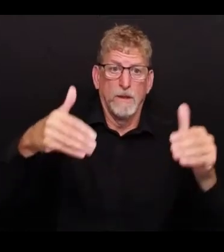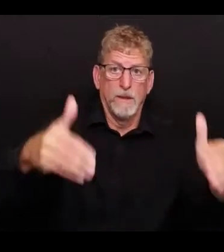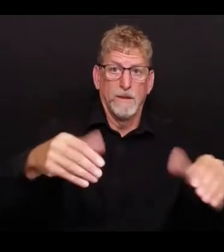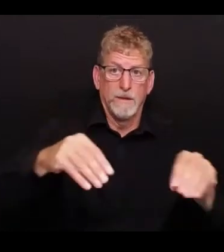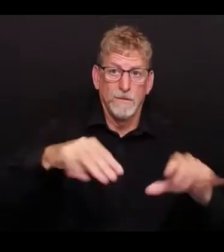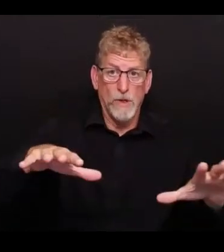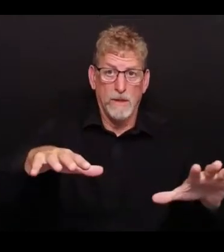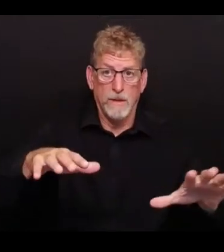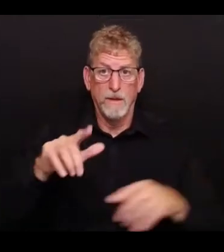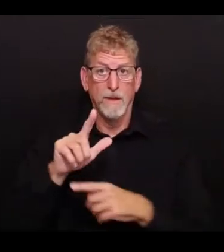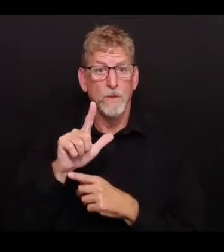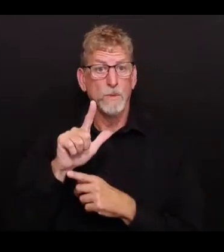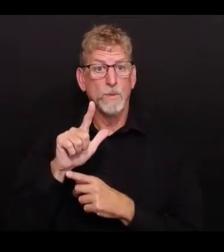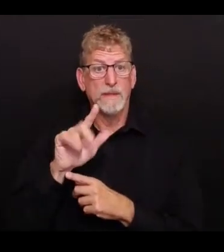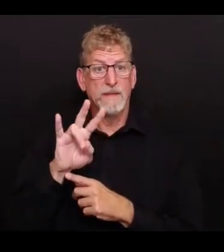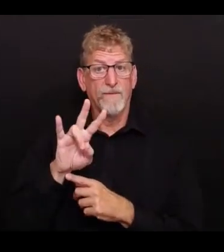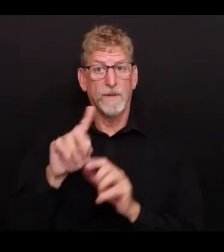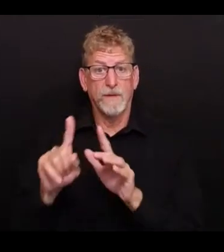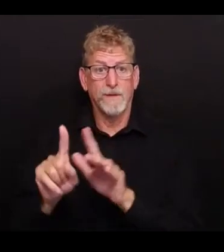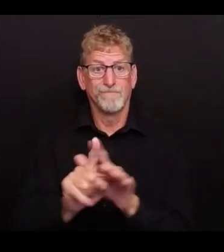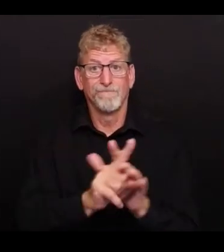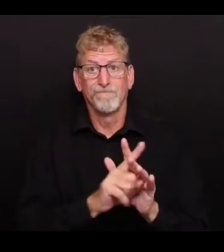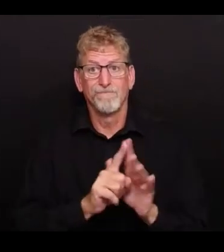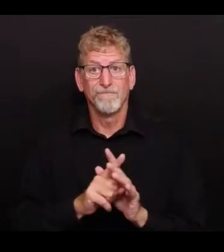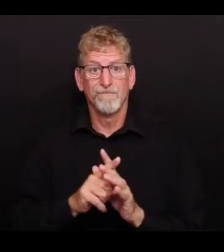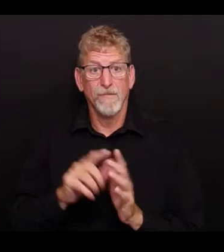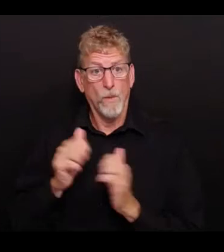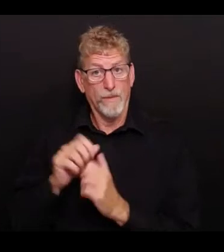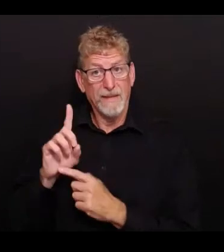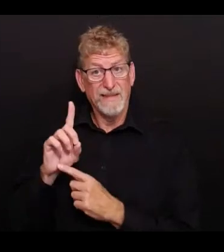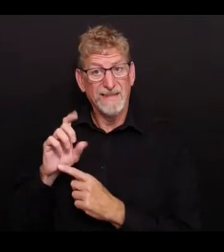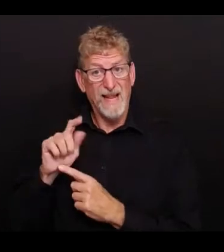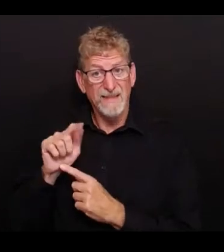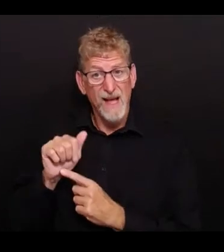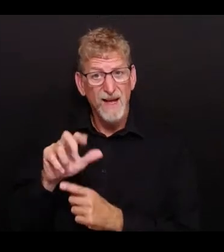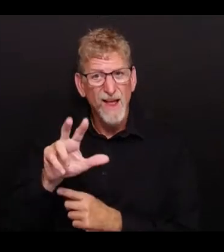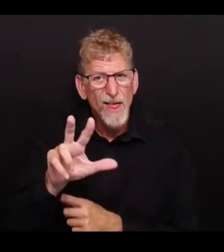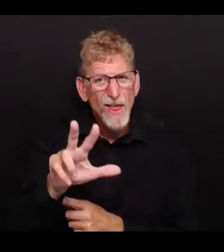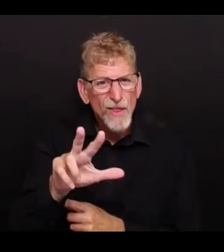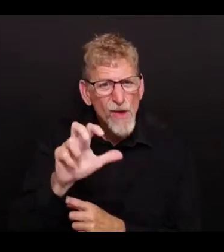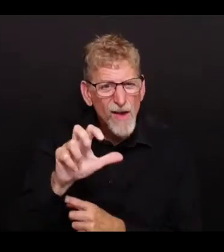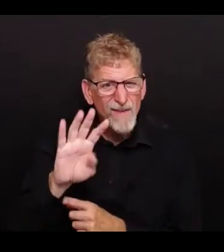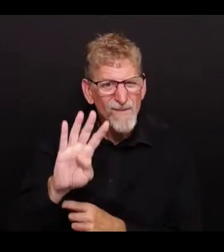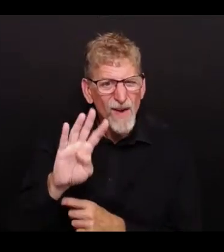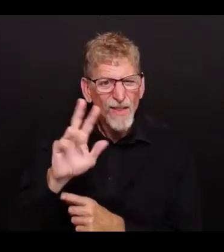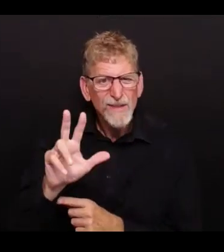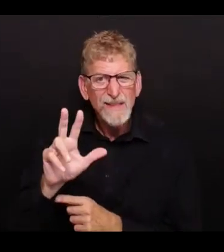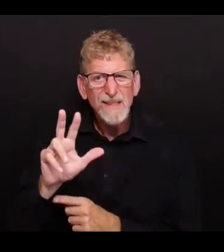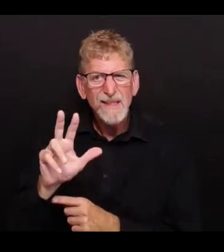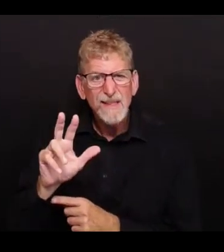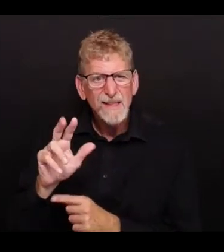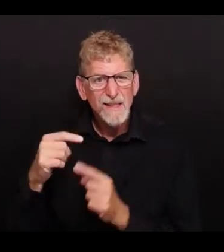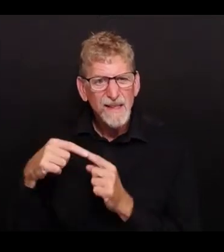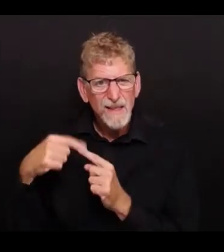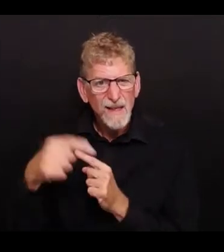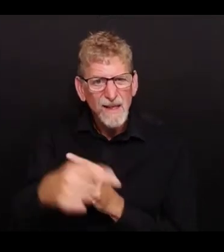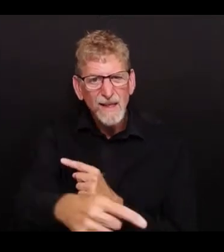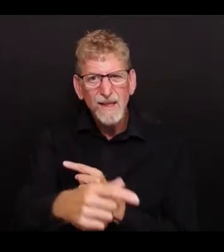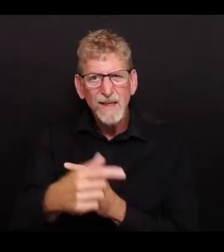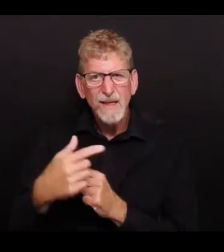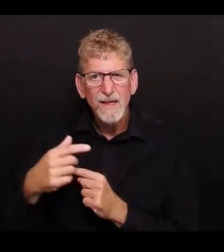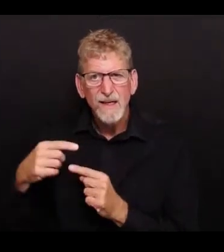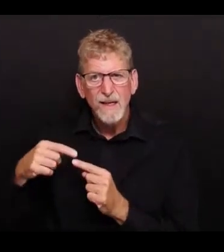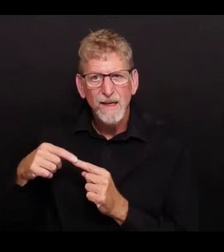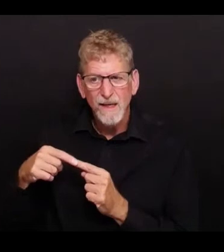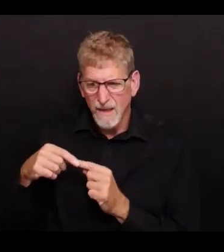and with Delta, that would be 343. So, just much, much more infectious. So it's